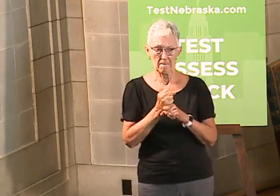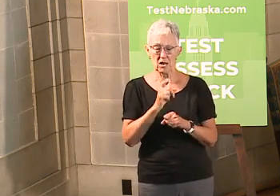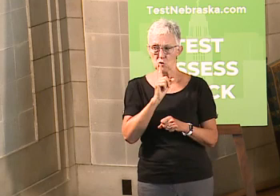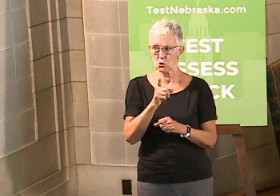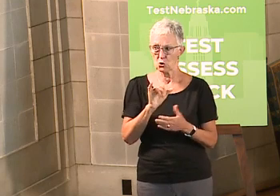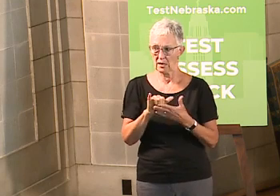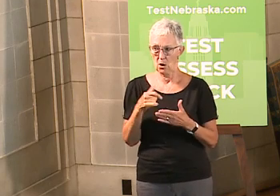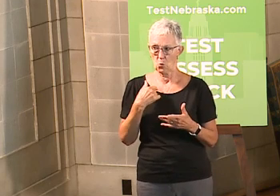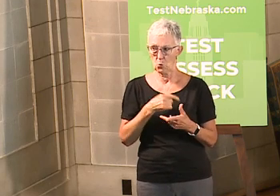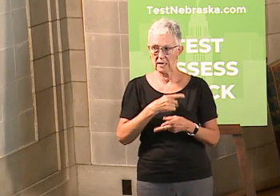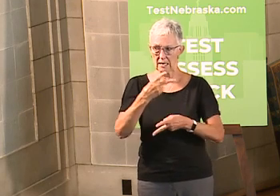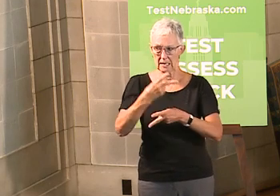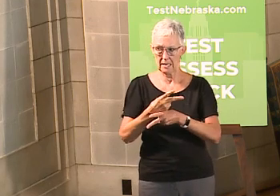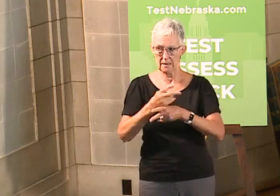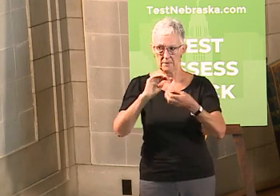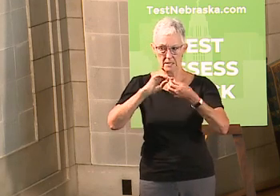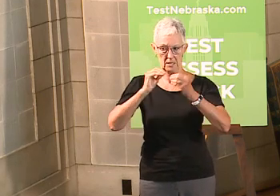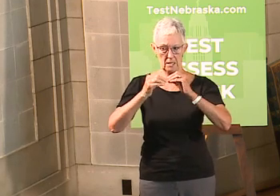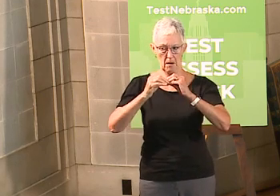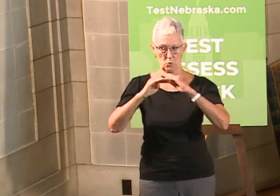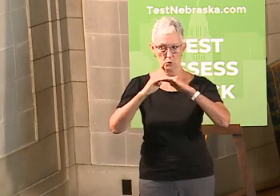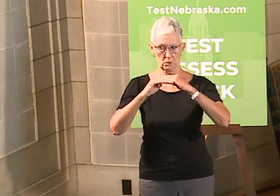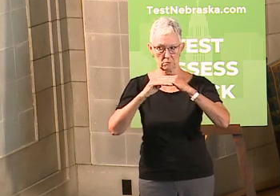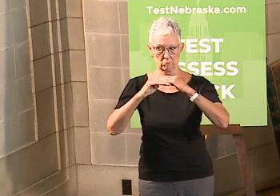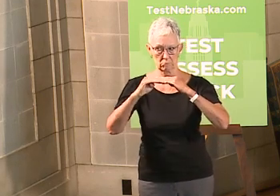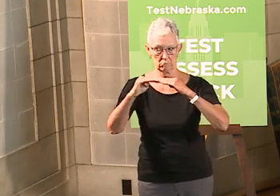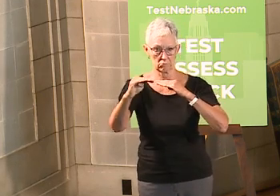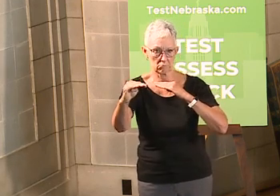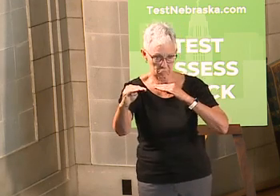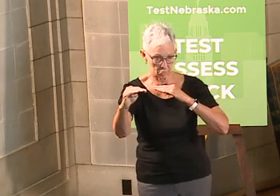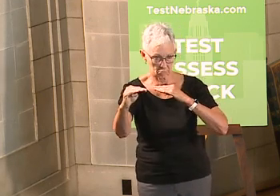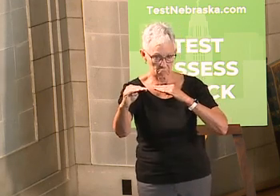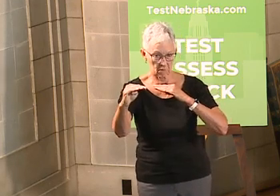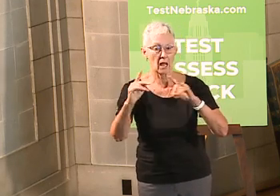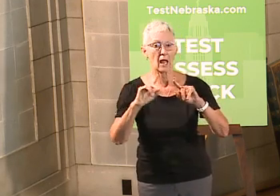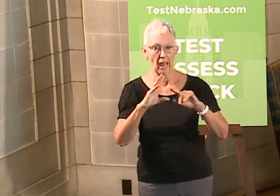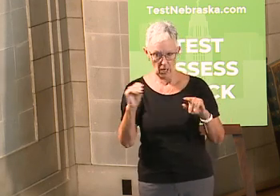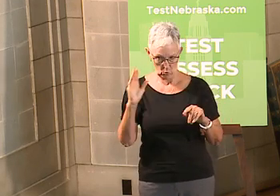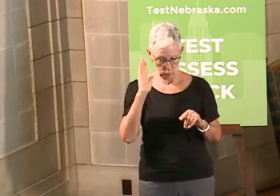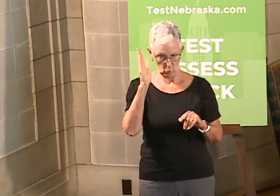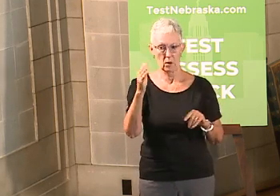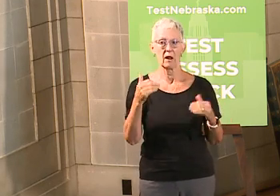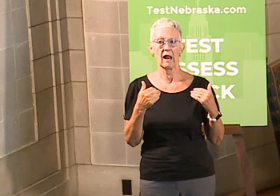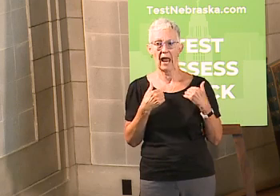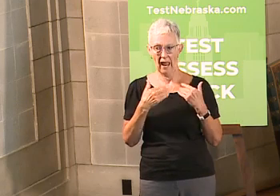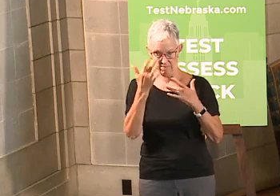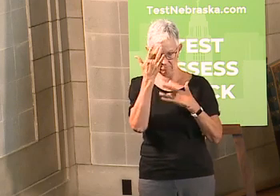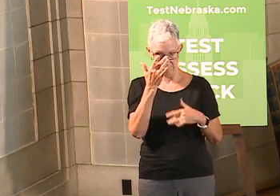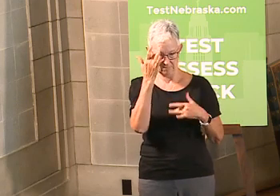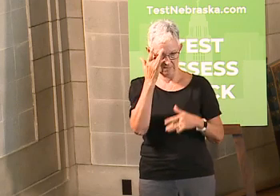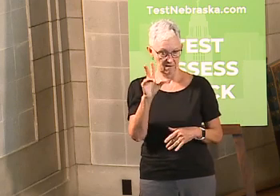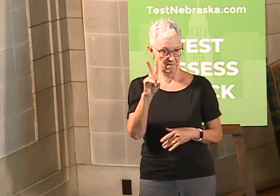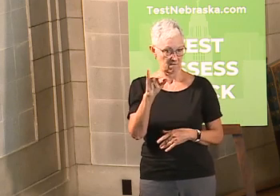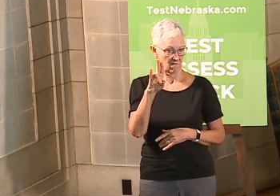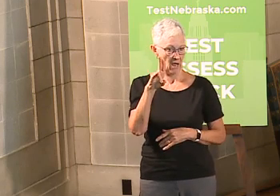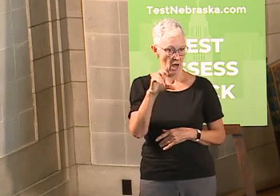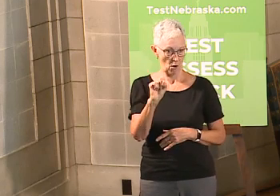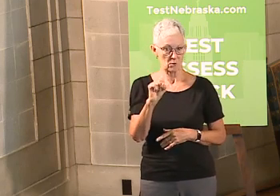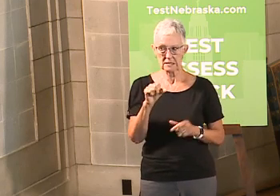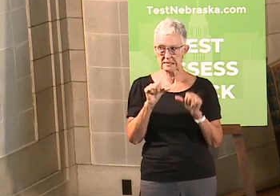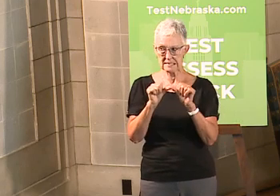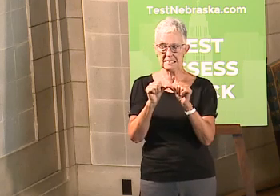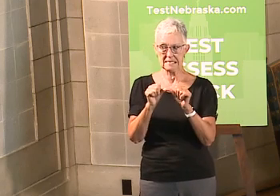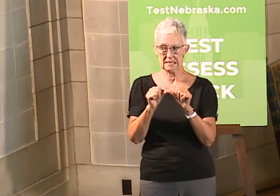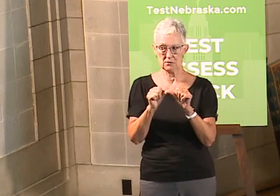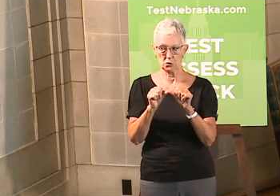don't overwhelm the healthcare system, but there is going to be an amount of virus transmission in our society until there is something